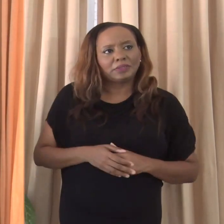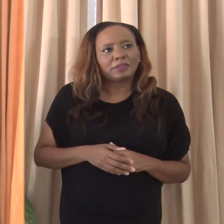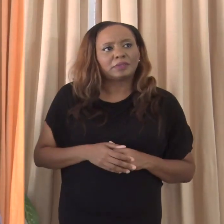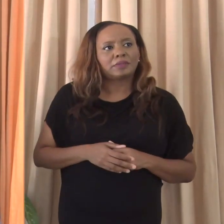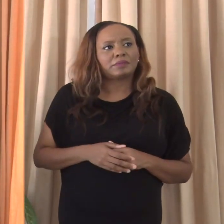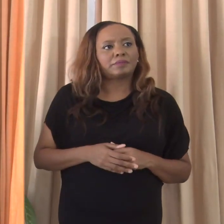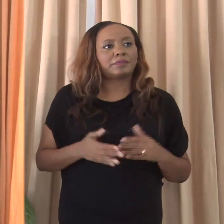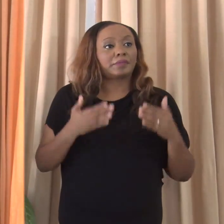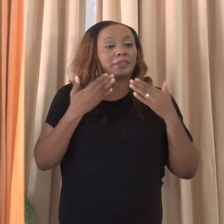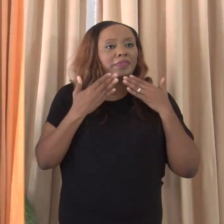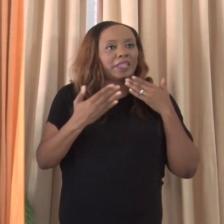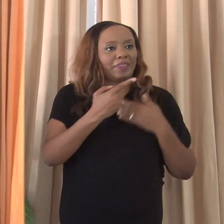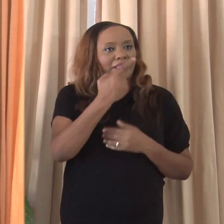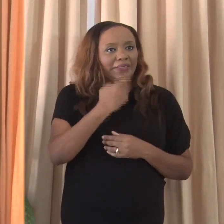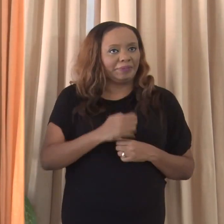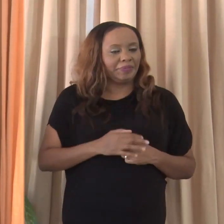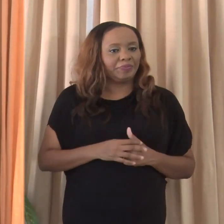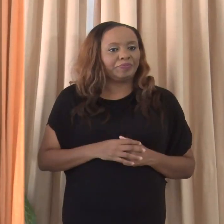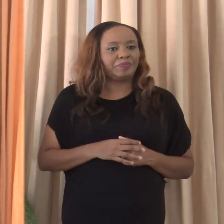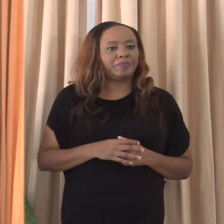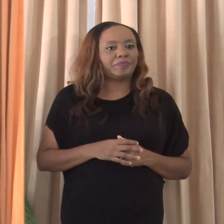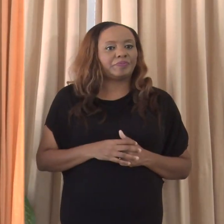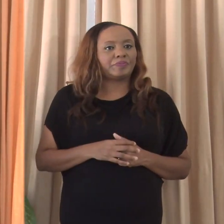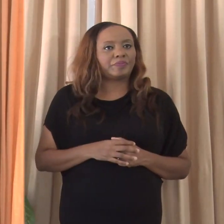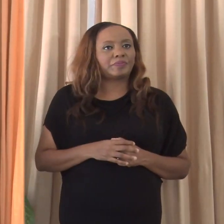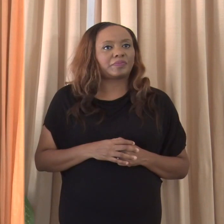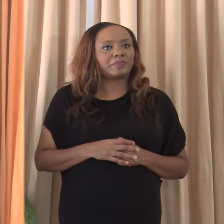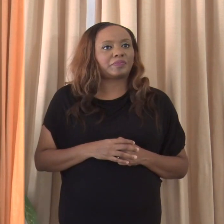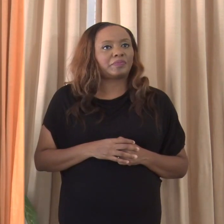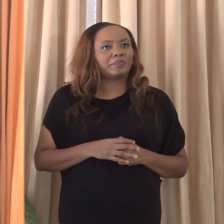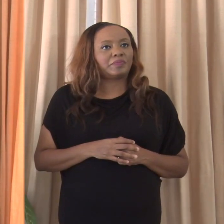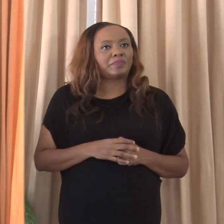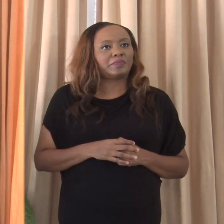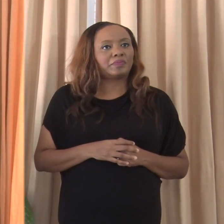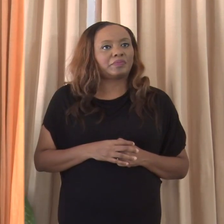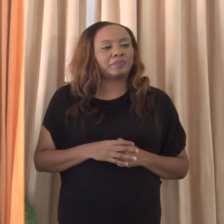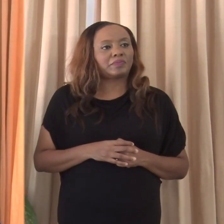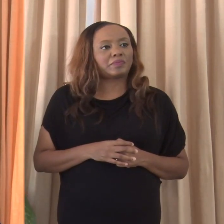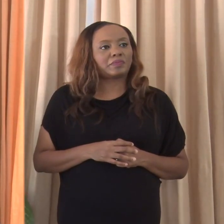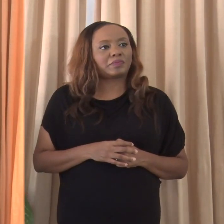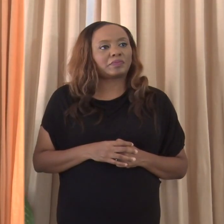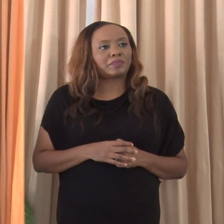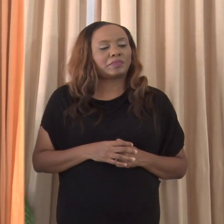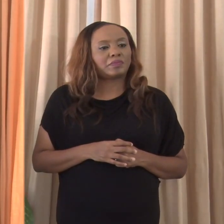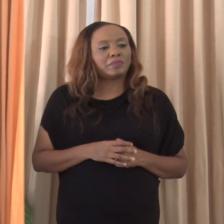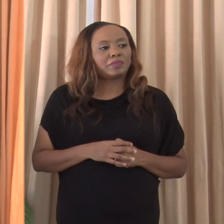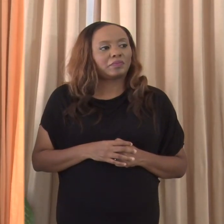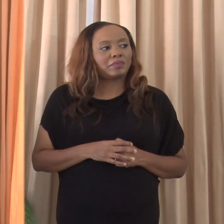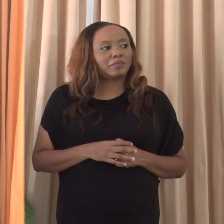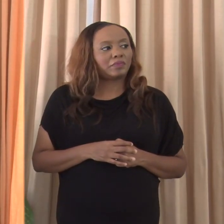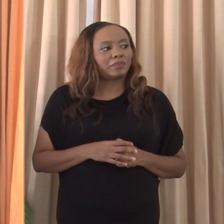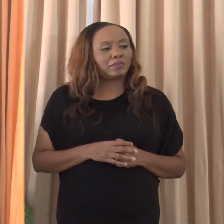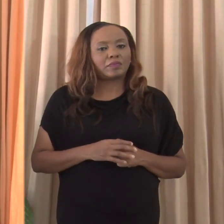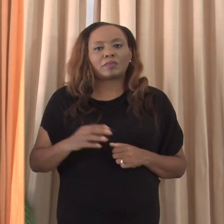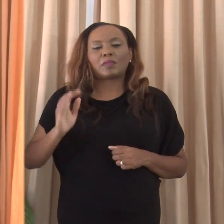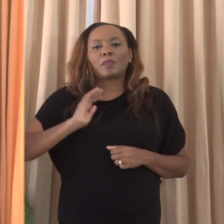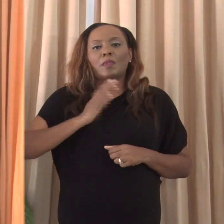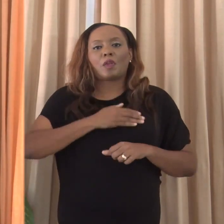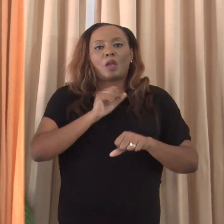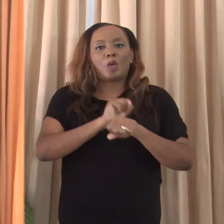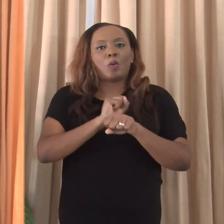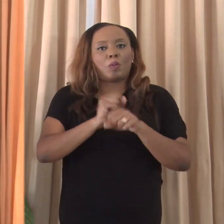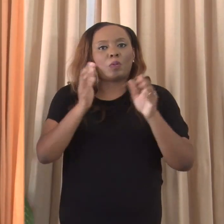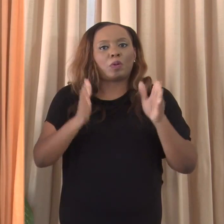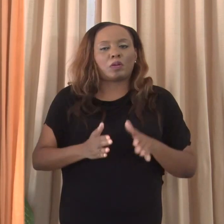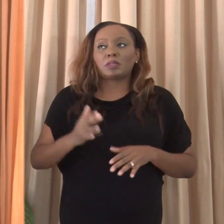Thank you for the question. From the outset, we have taken the steps to ensure that our workers at the airport, both